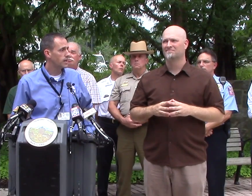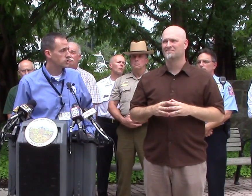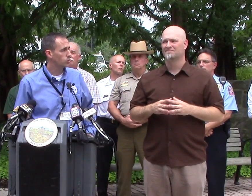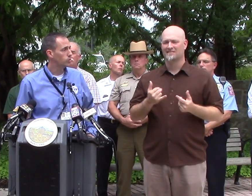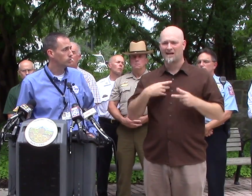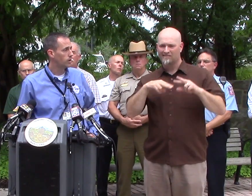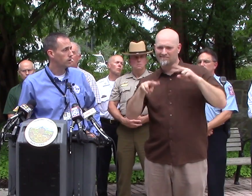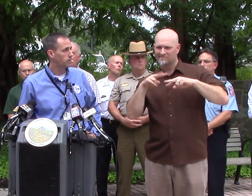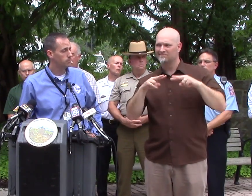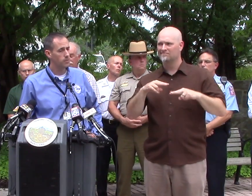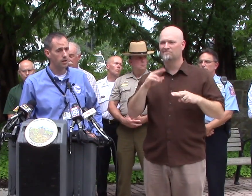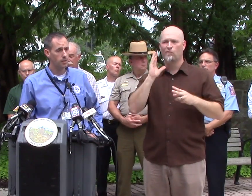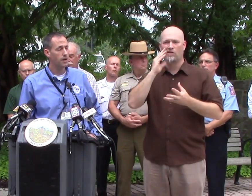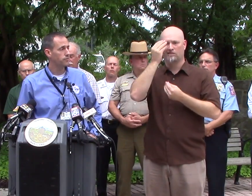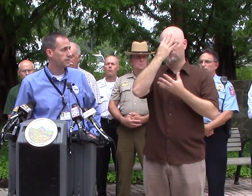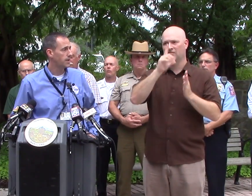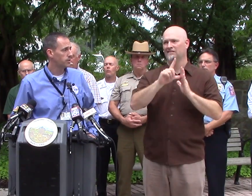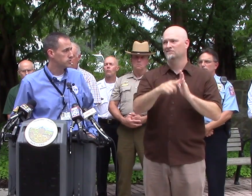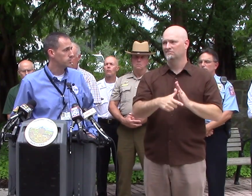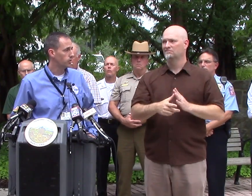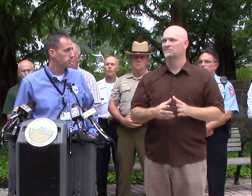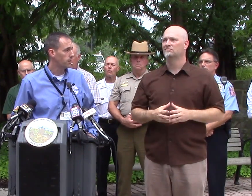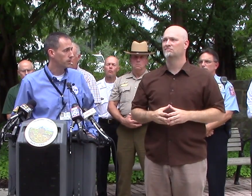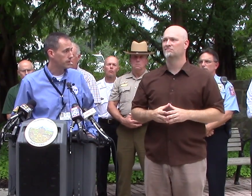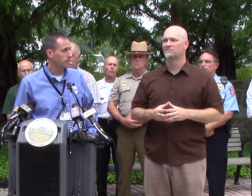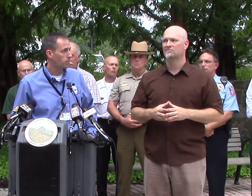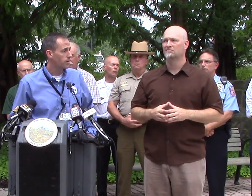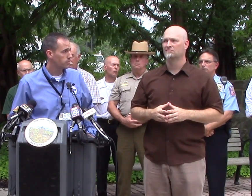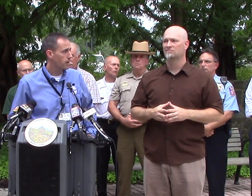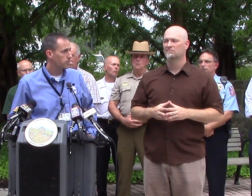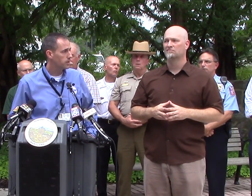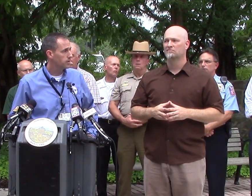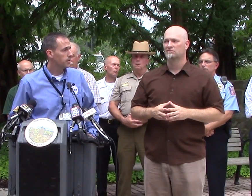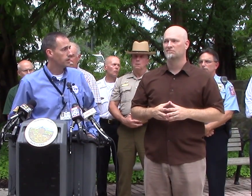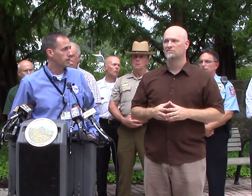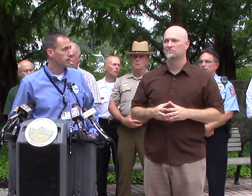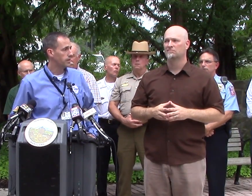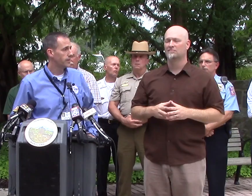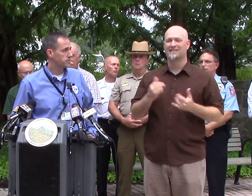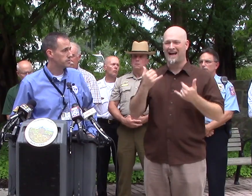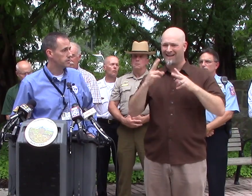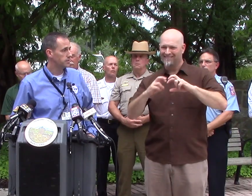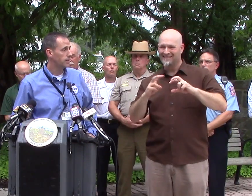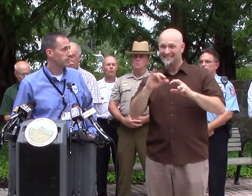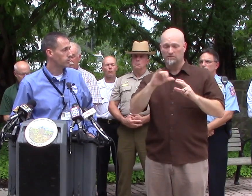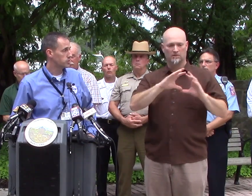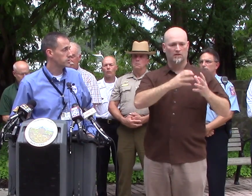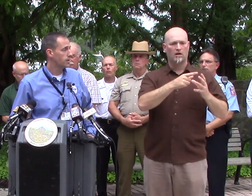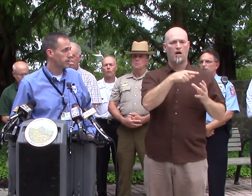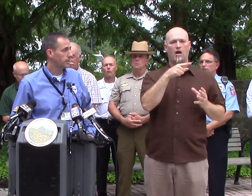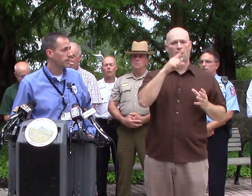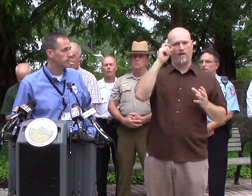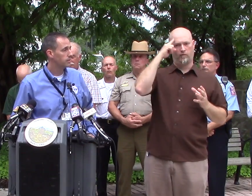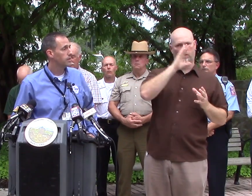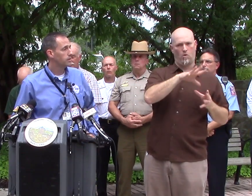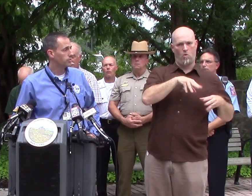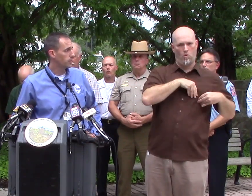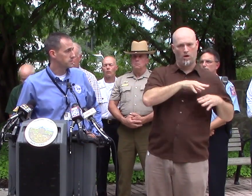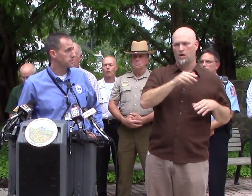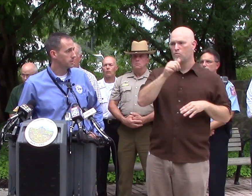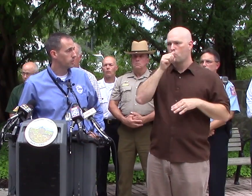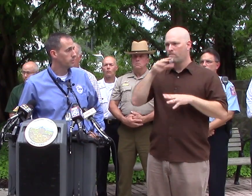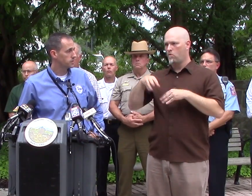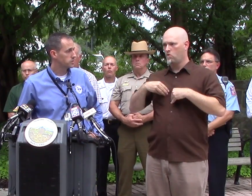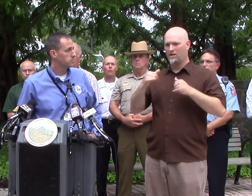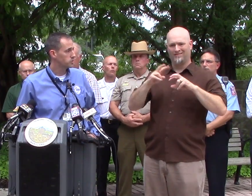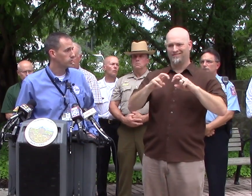is the actual amount of damage to both public and private property. And that's the data that we're just now getting in from